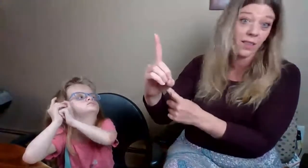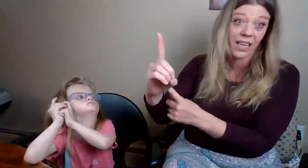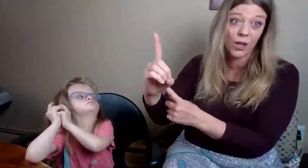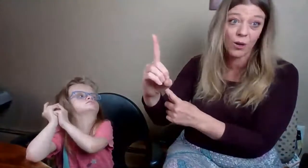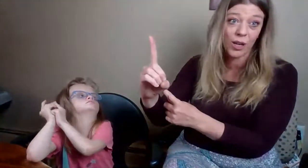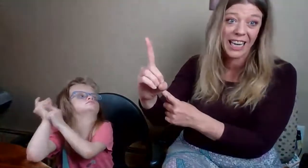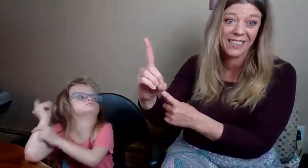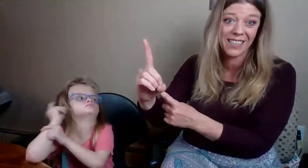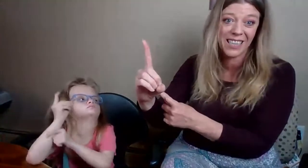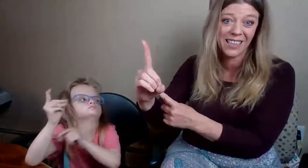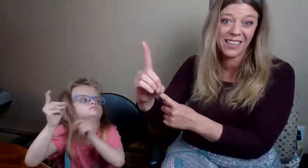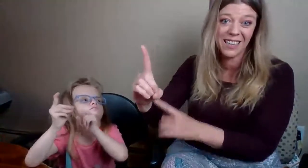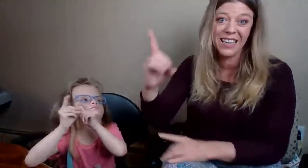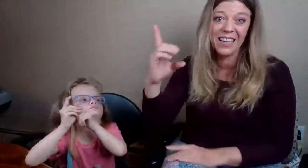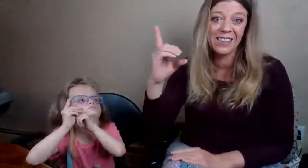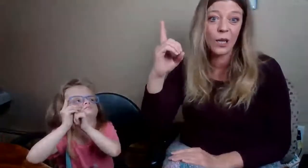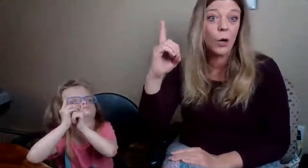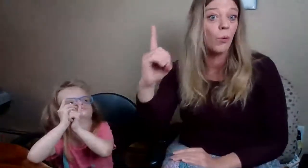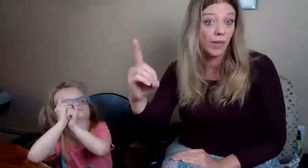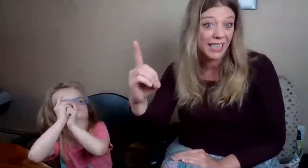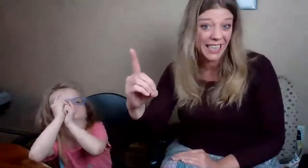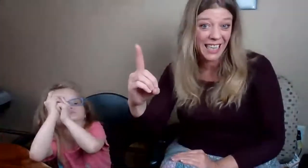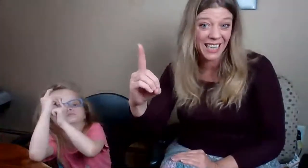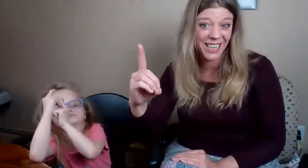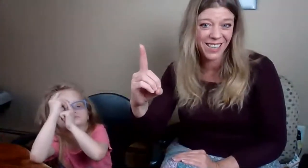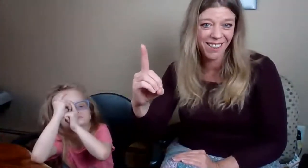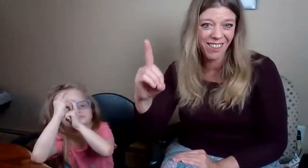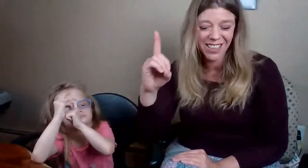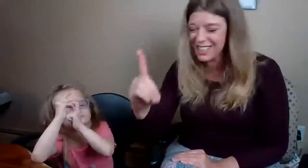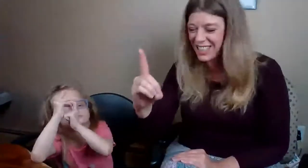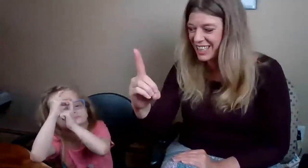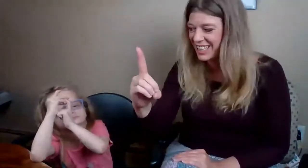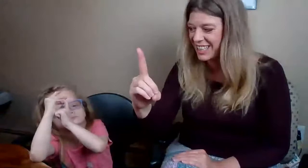like a lowercase d. So D, D.